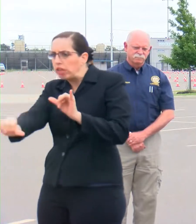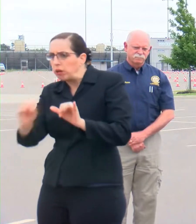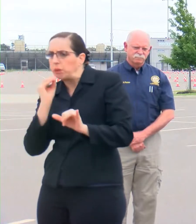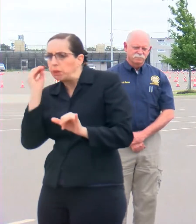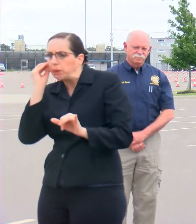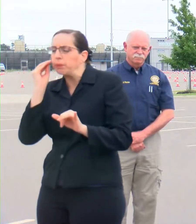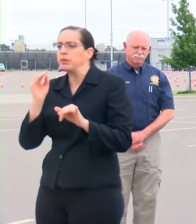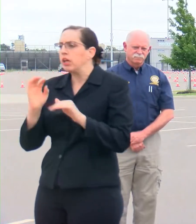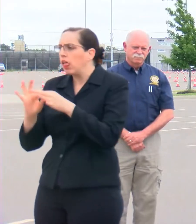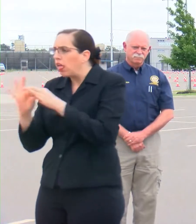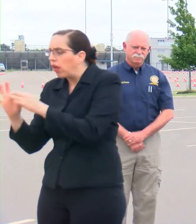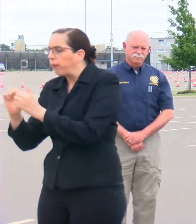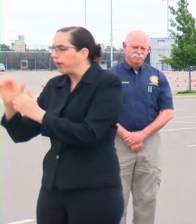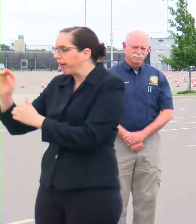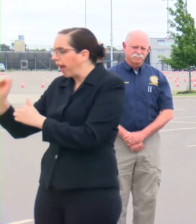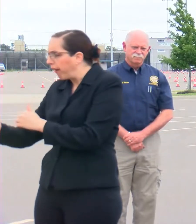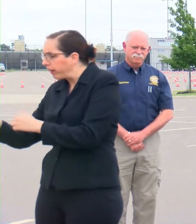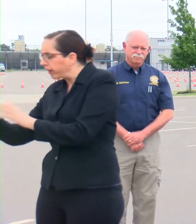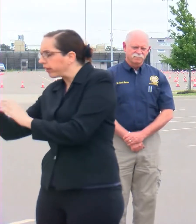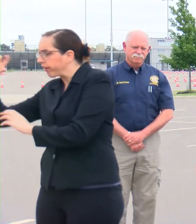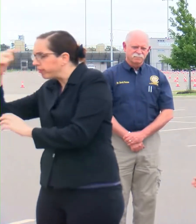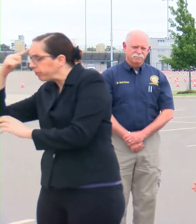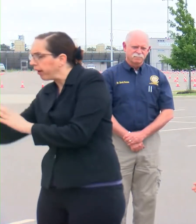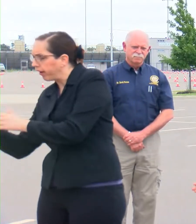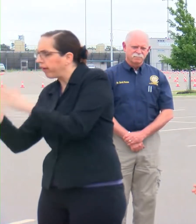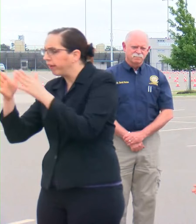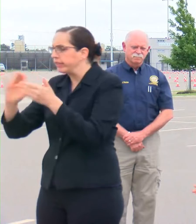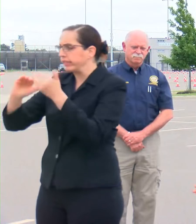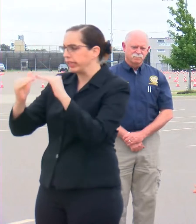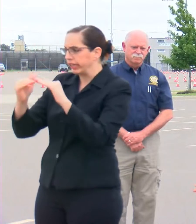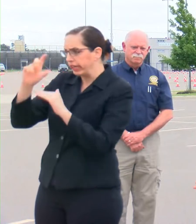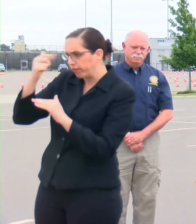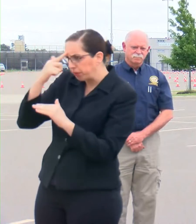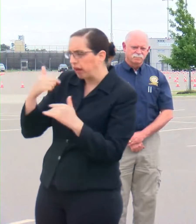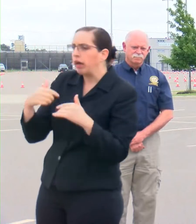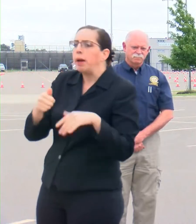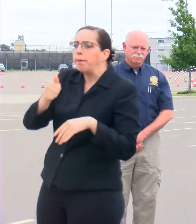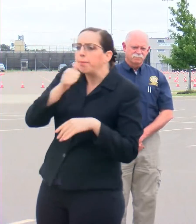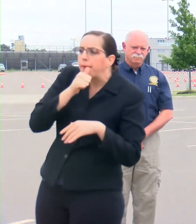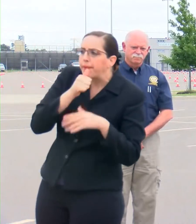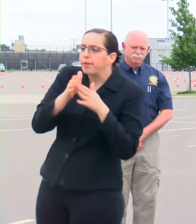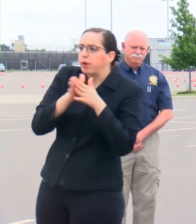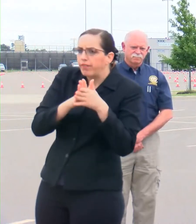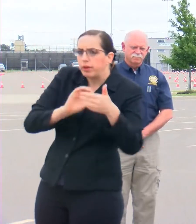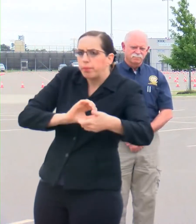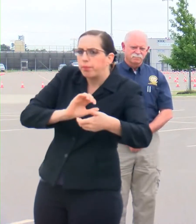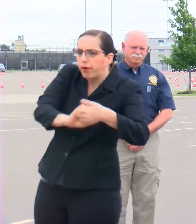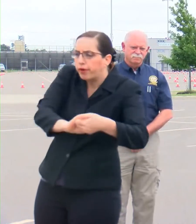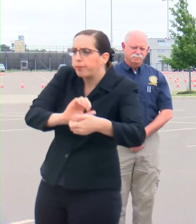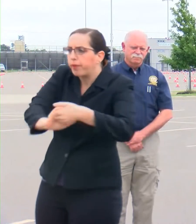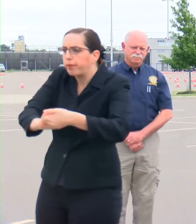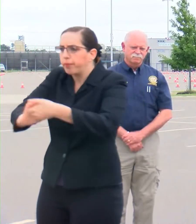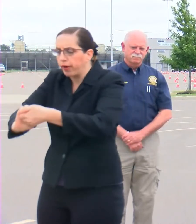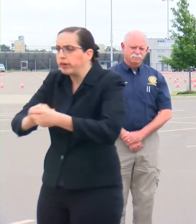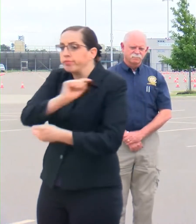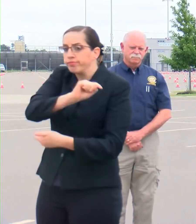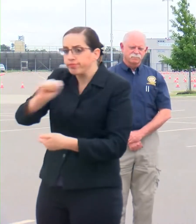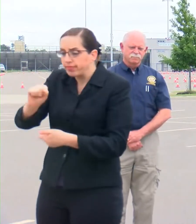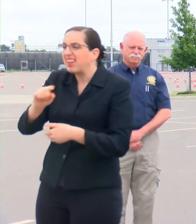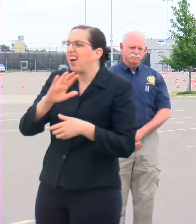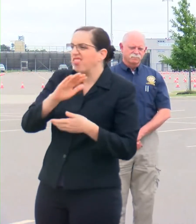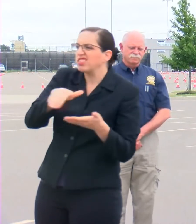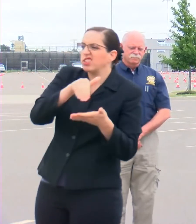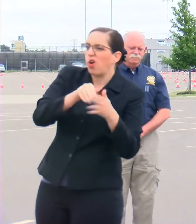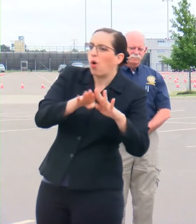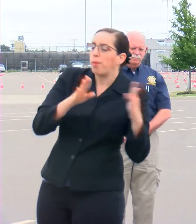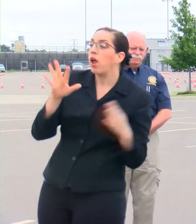have coordinated with county and city government. They have public-private partnerships, not only from those private centers that are open,